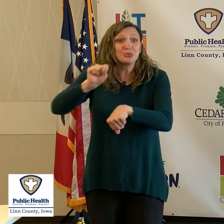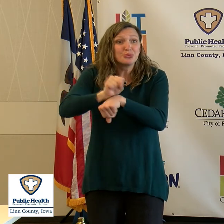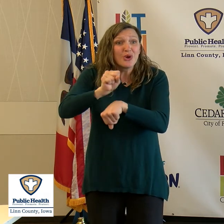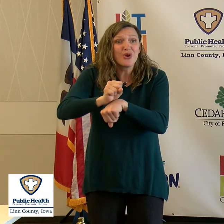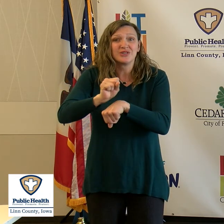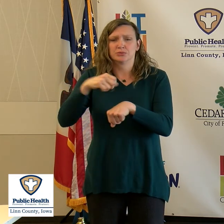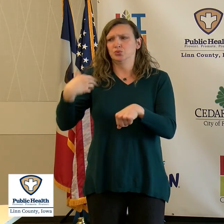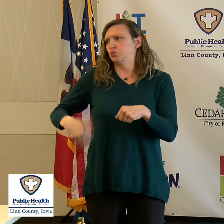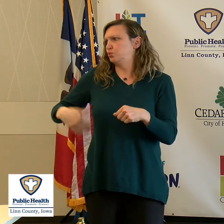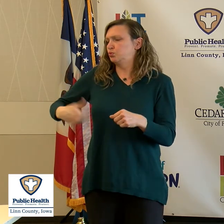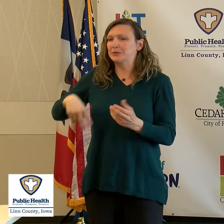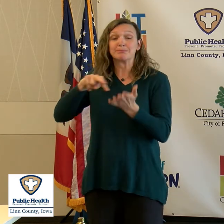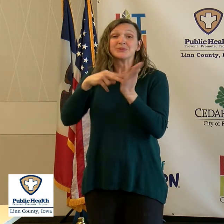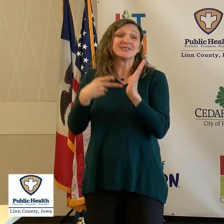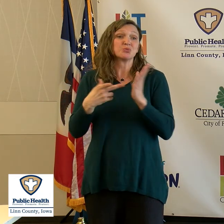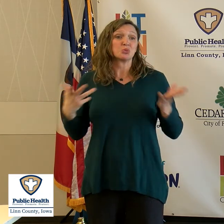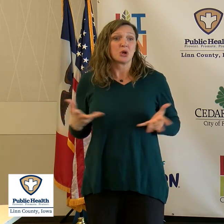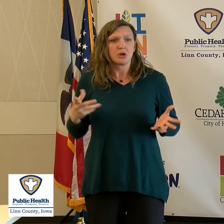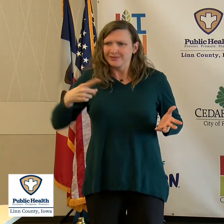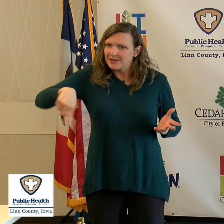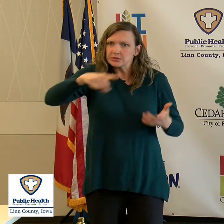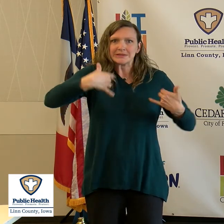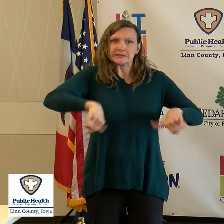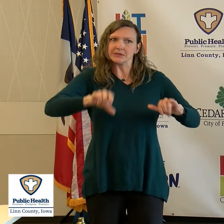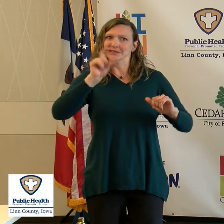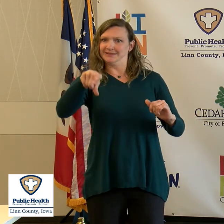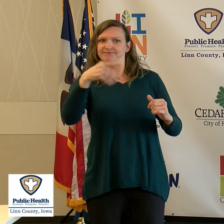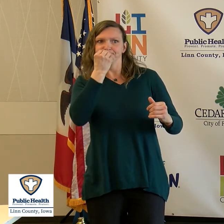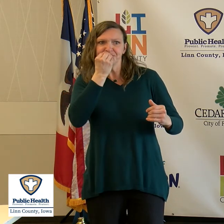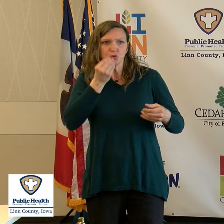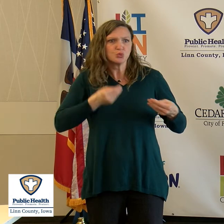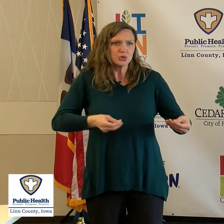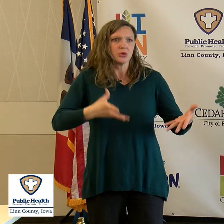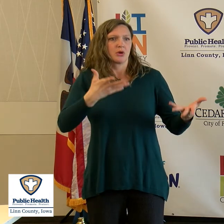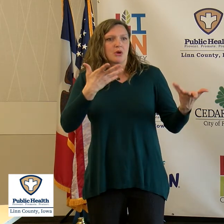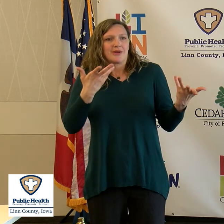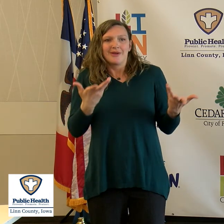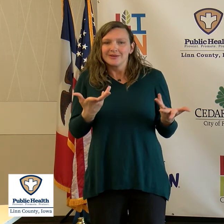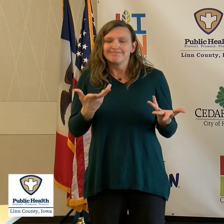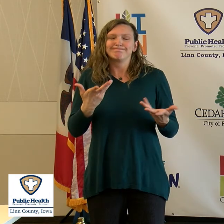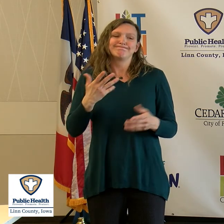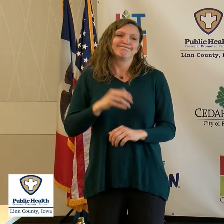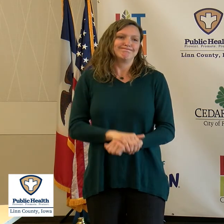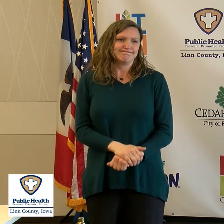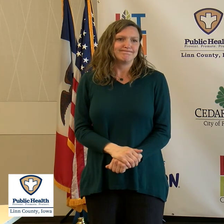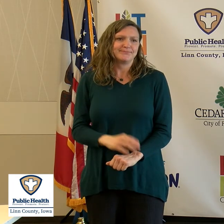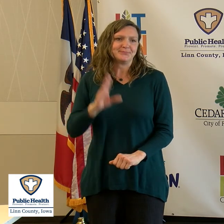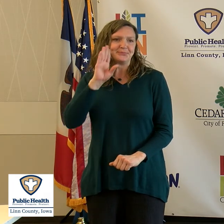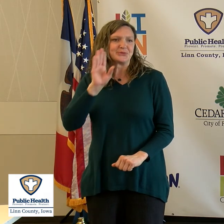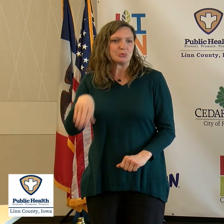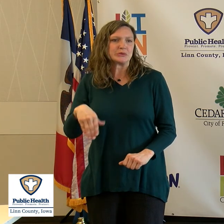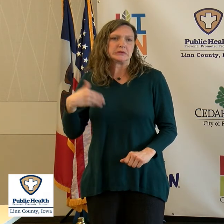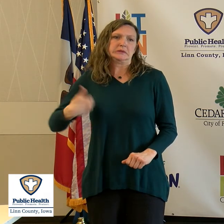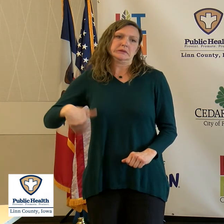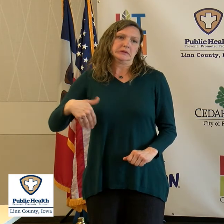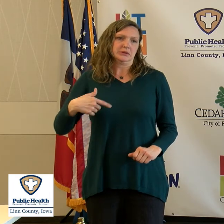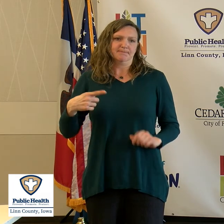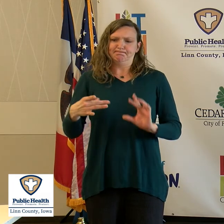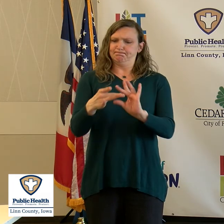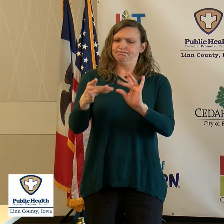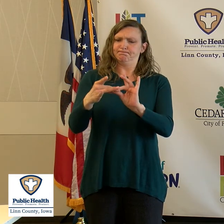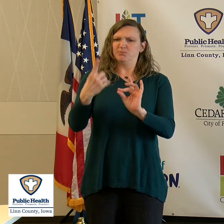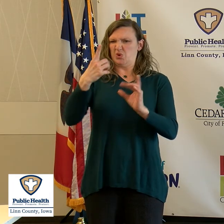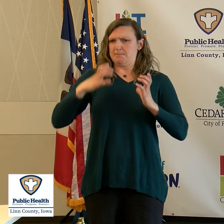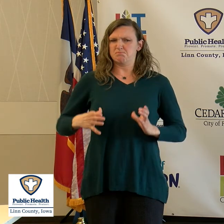A friend who works at a nonprofit that serves the refugee community received this message from a client yesterday.